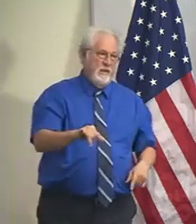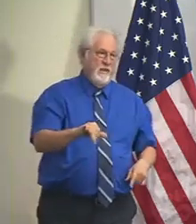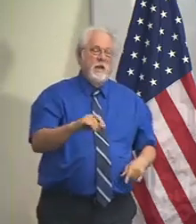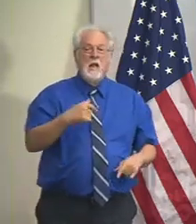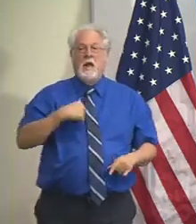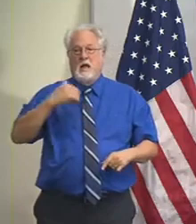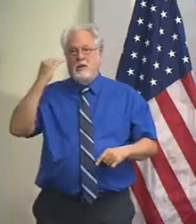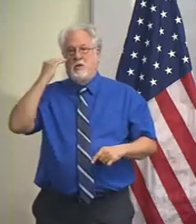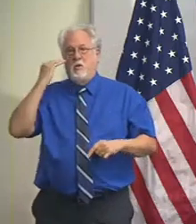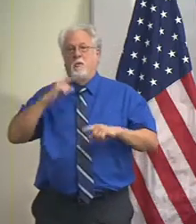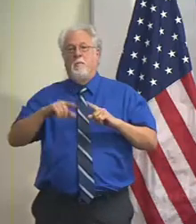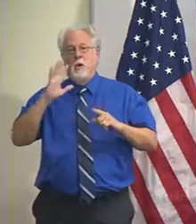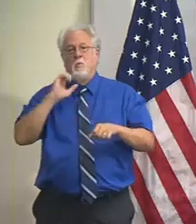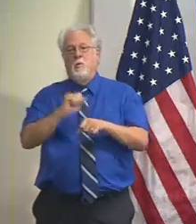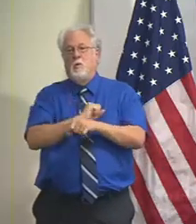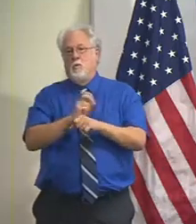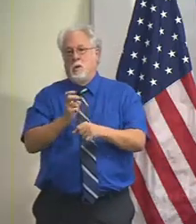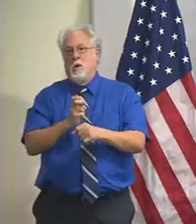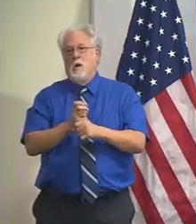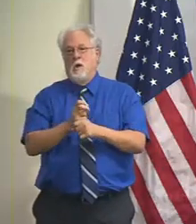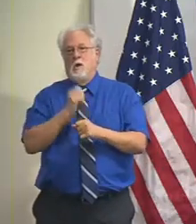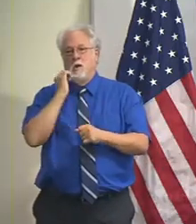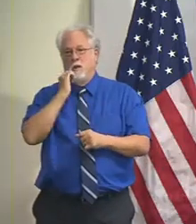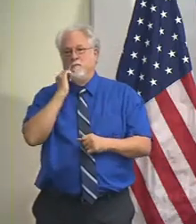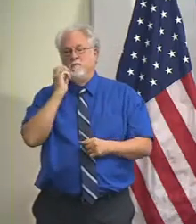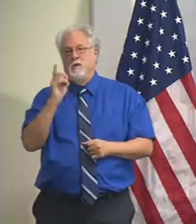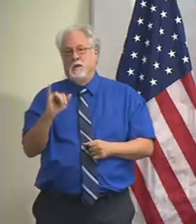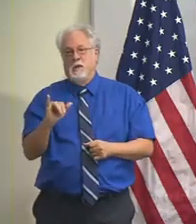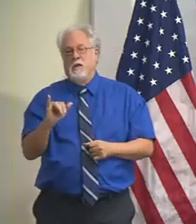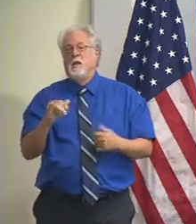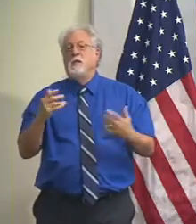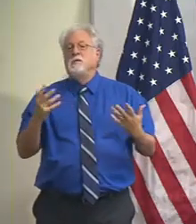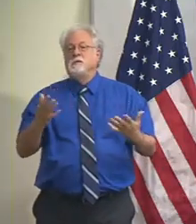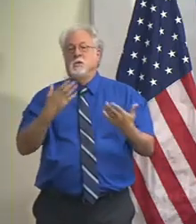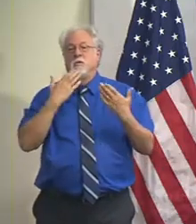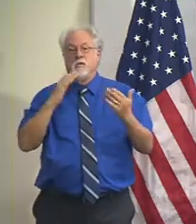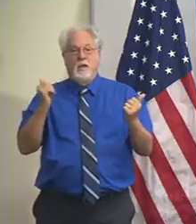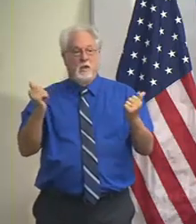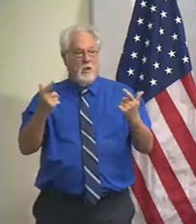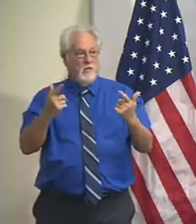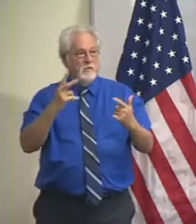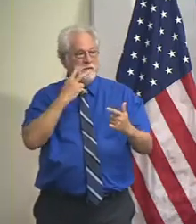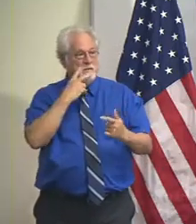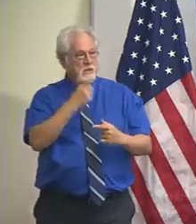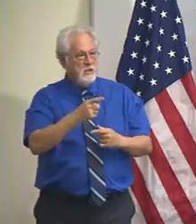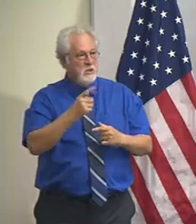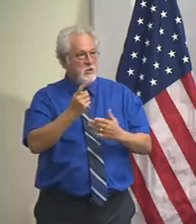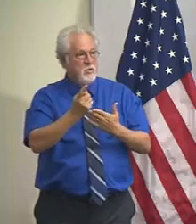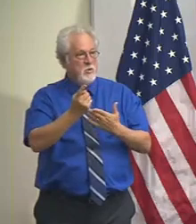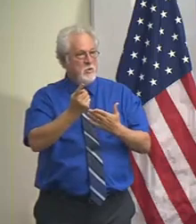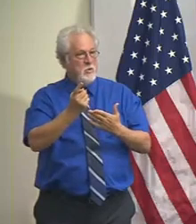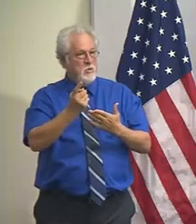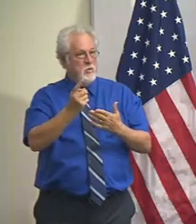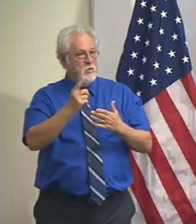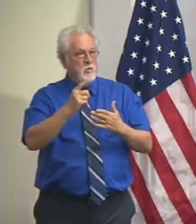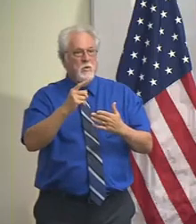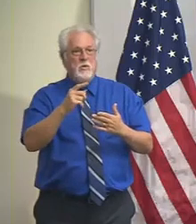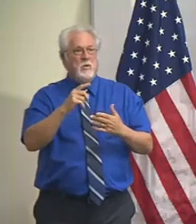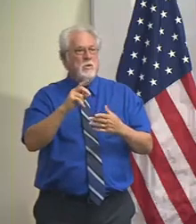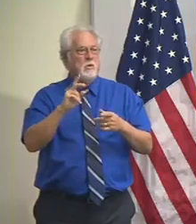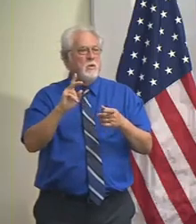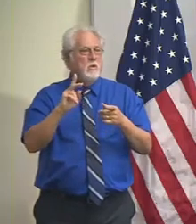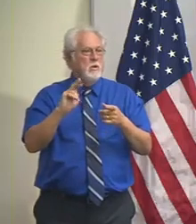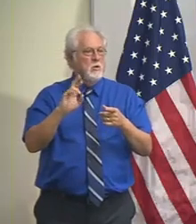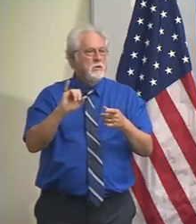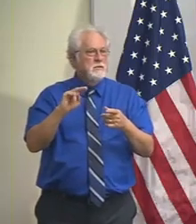I'm aware of it, but we're going to work as hard as we can every single day. So thank all of you. We will see you next, Christina, when will